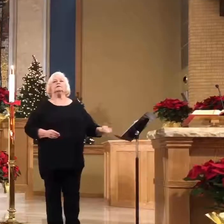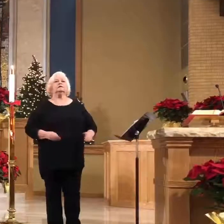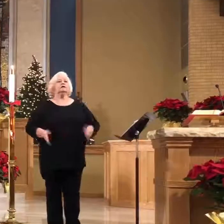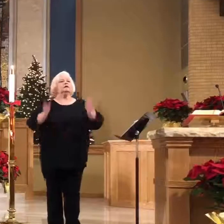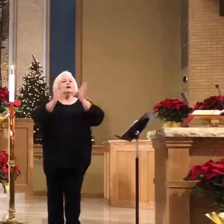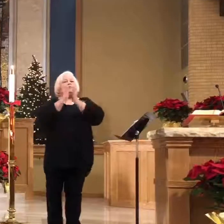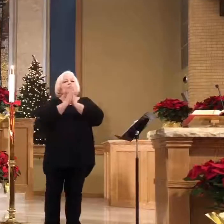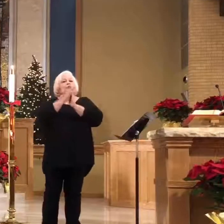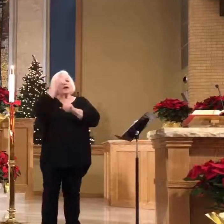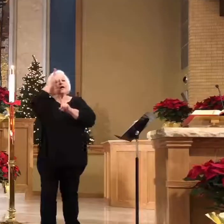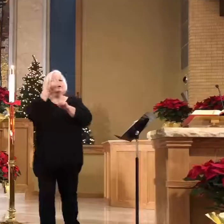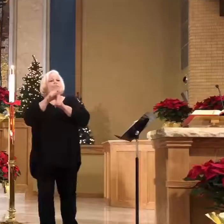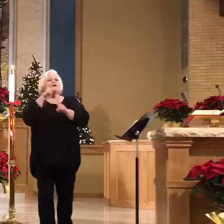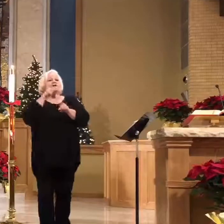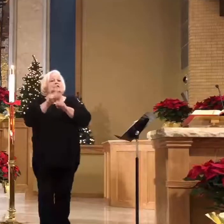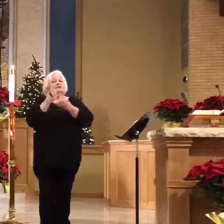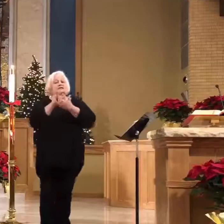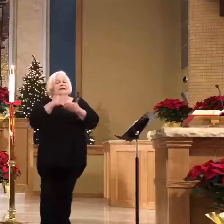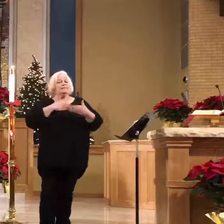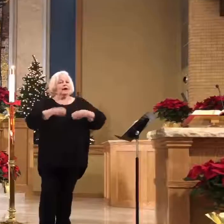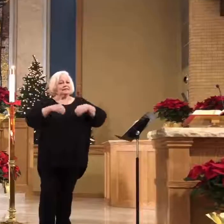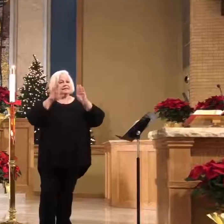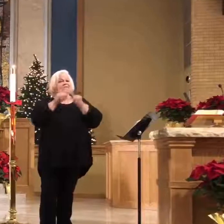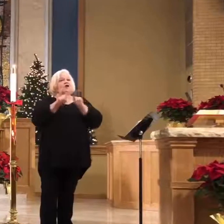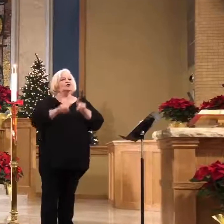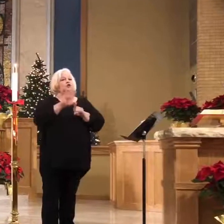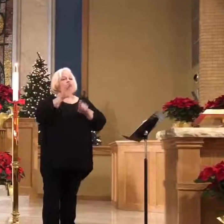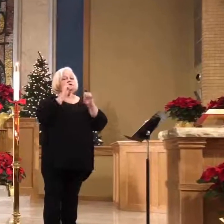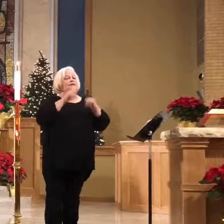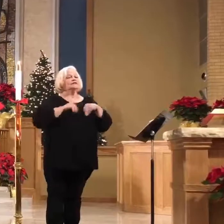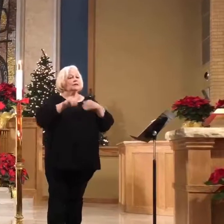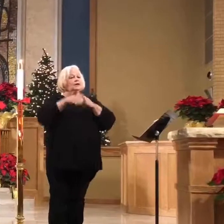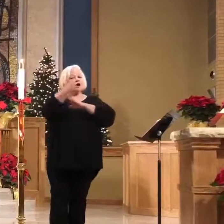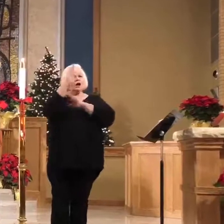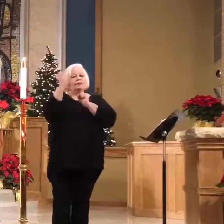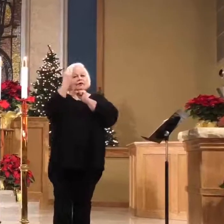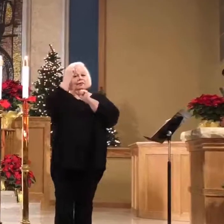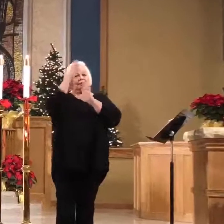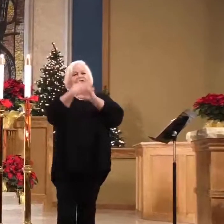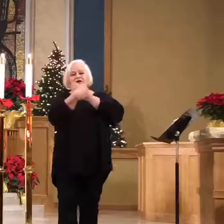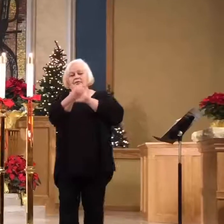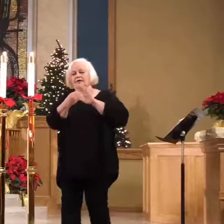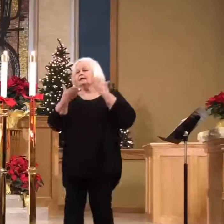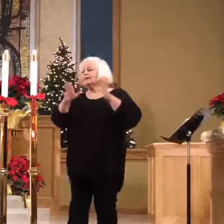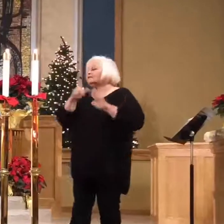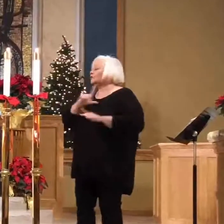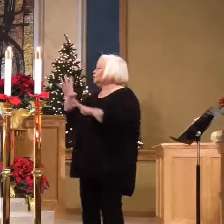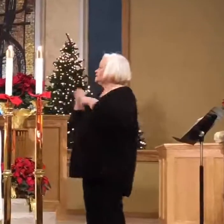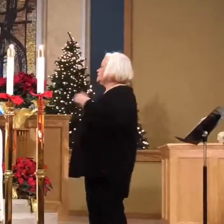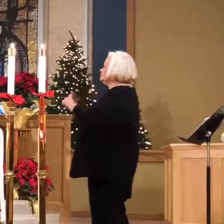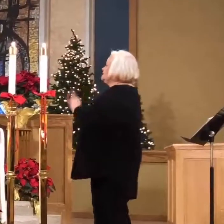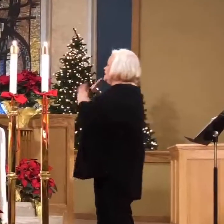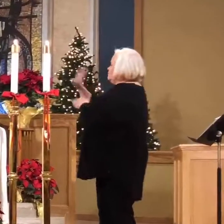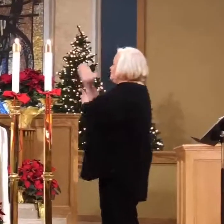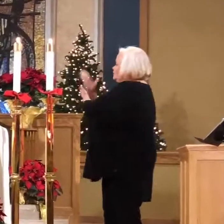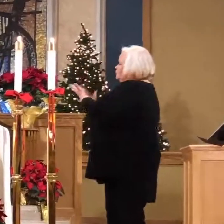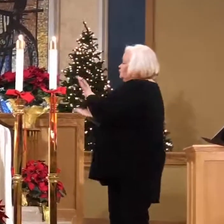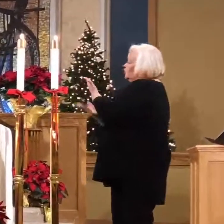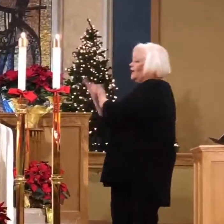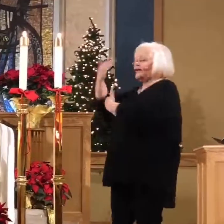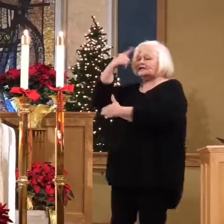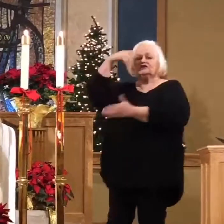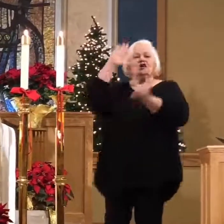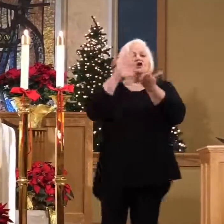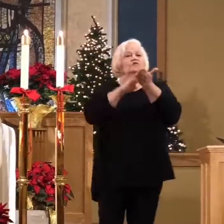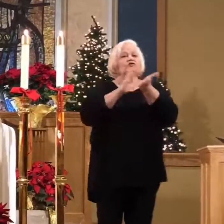Pray, brothers and sisters, that my sacrifice and yours may be acceptable to God, the Almighty Father. May the Lord accept the sacrifice at